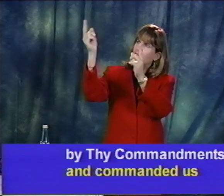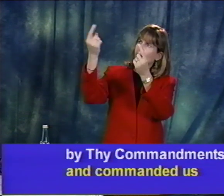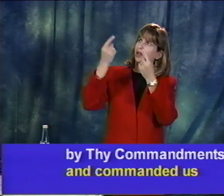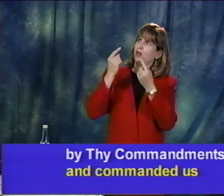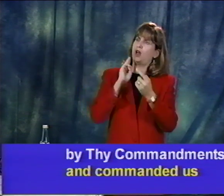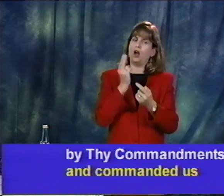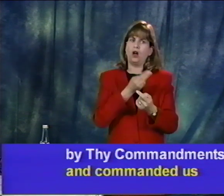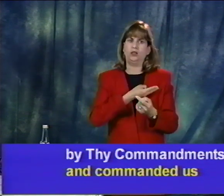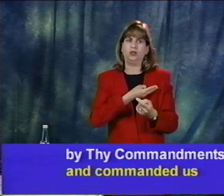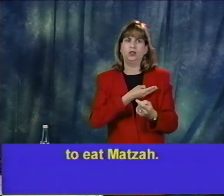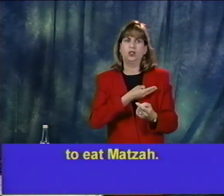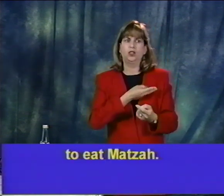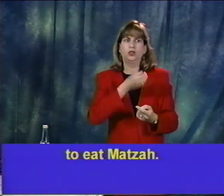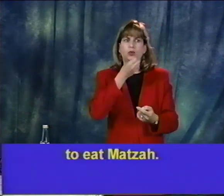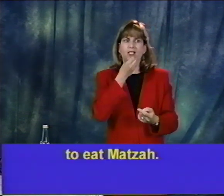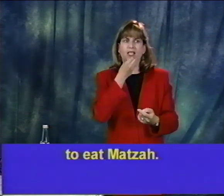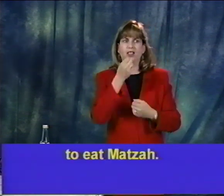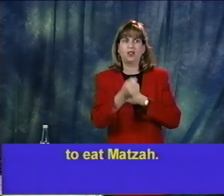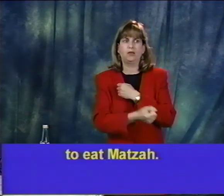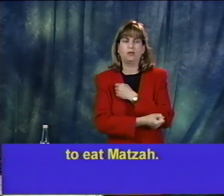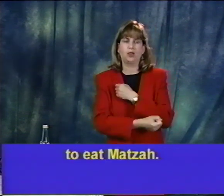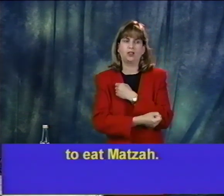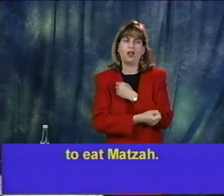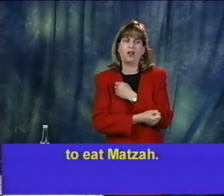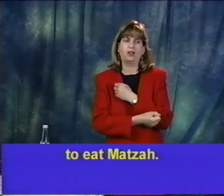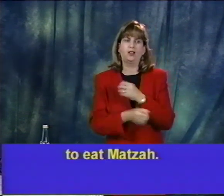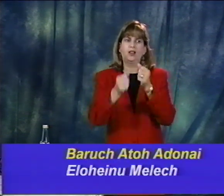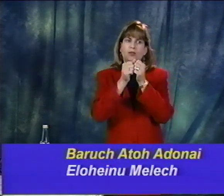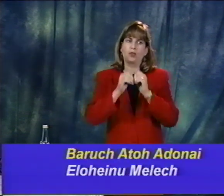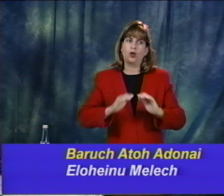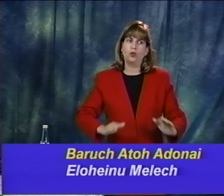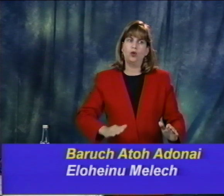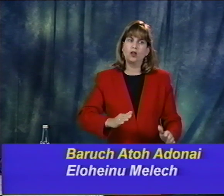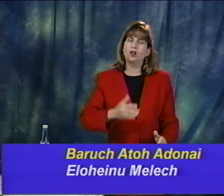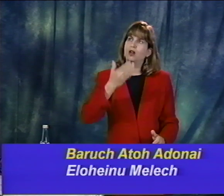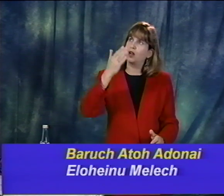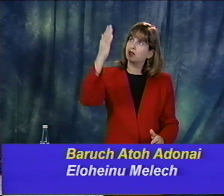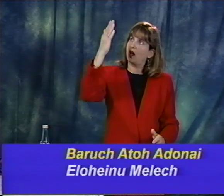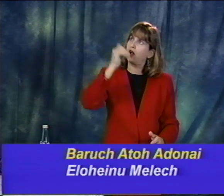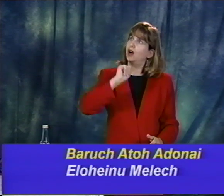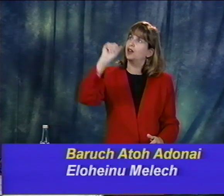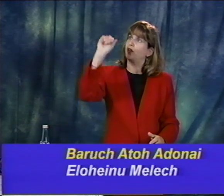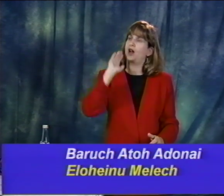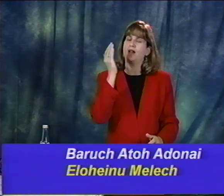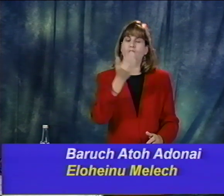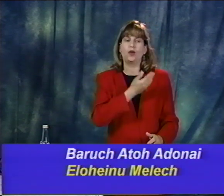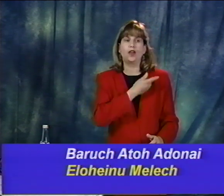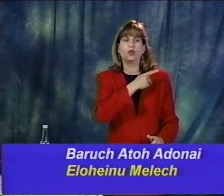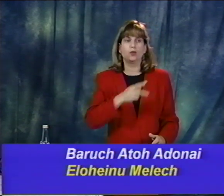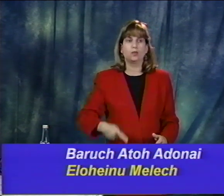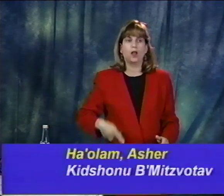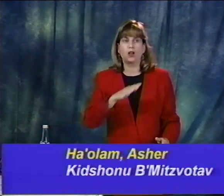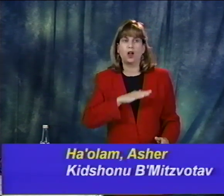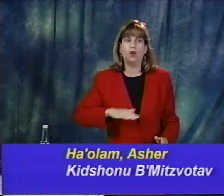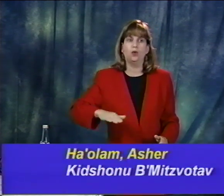commandments and commanded us to eat matzah. Baruch atah Adonai Eloheinu